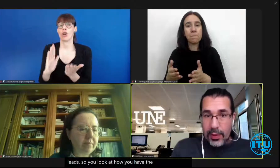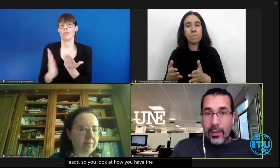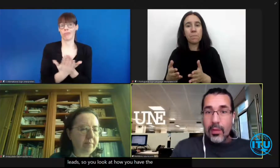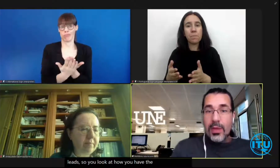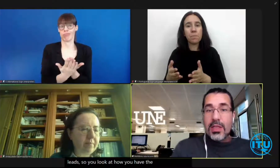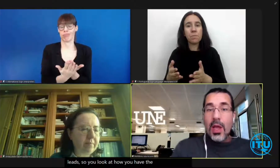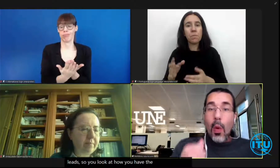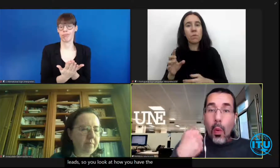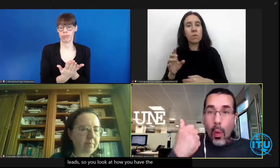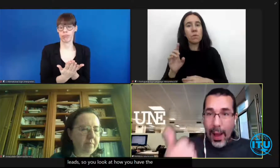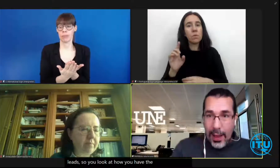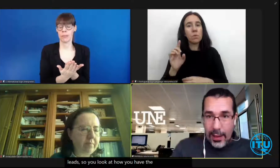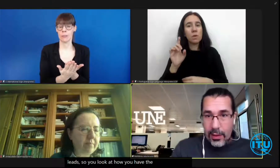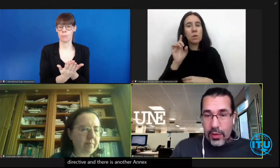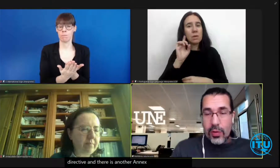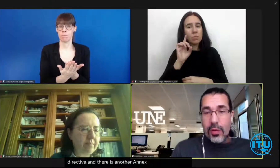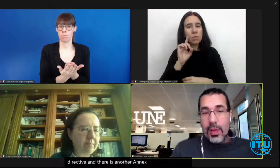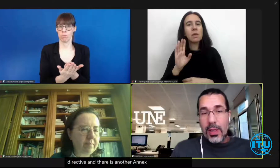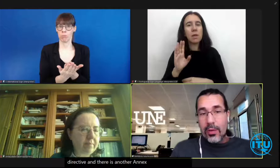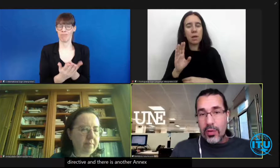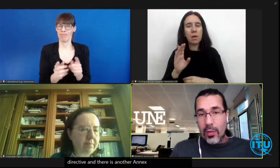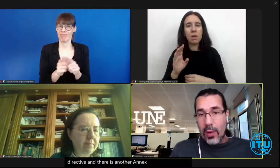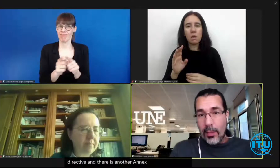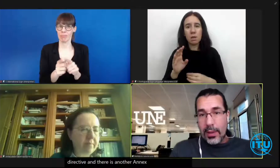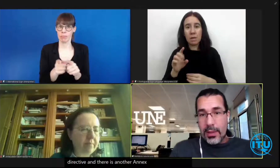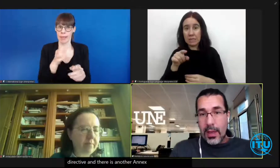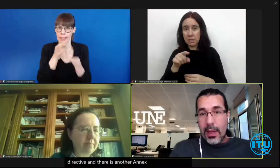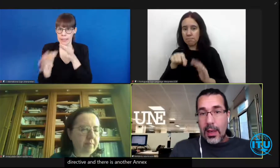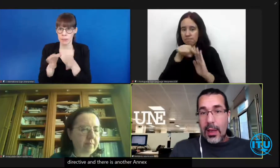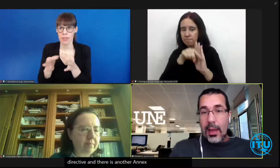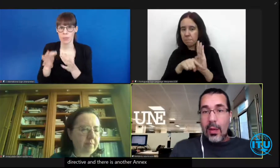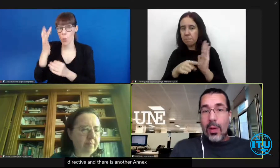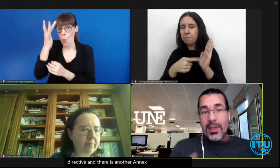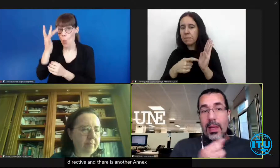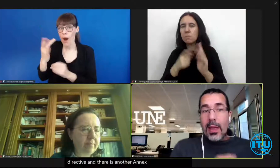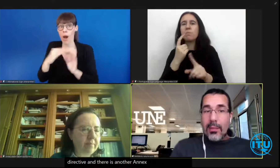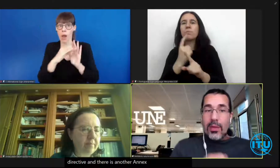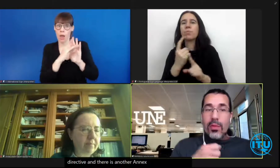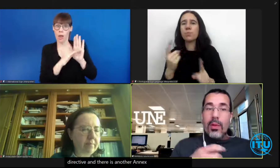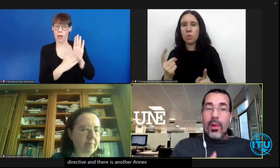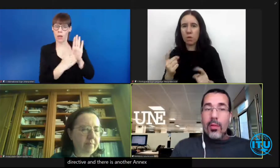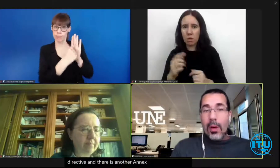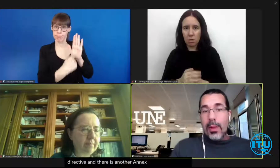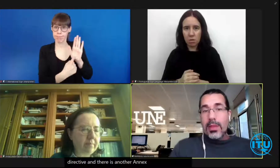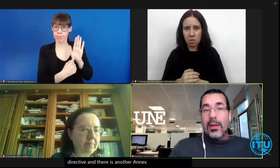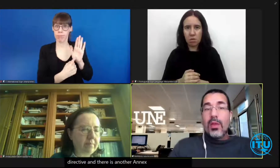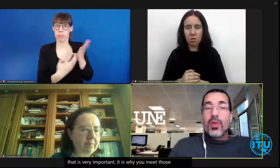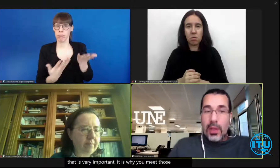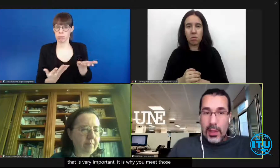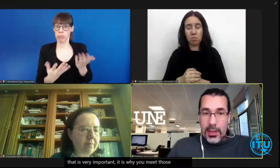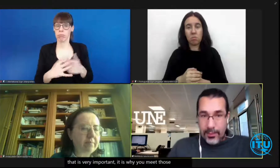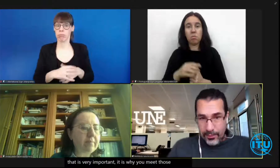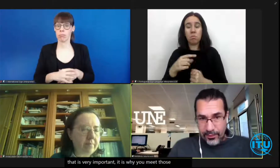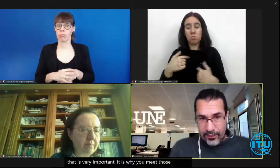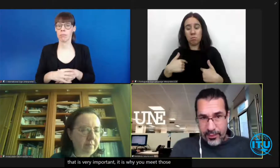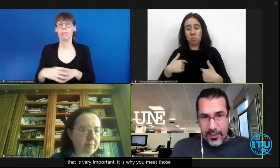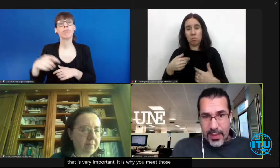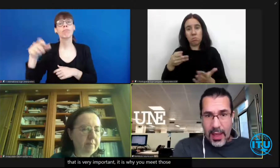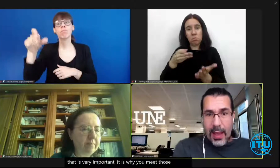really important information, which is why you need those requirements. What's the link between the requirements and the user